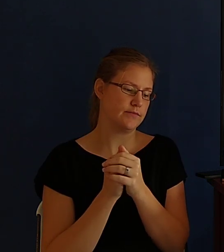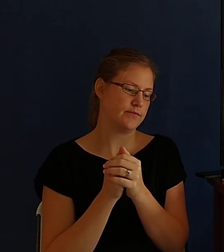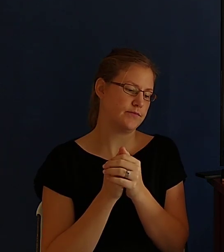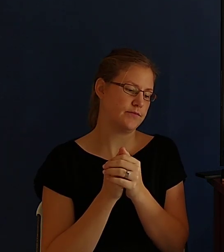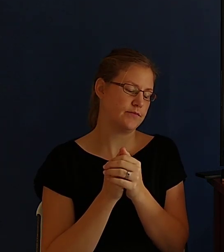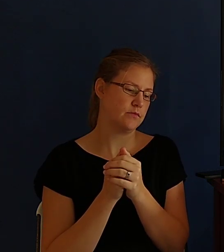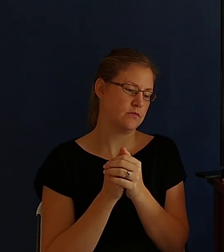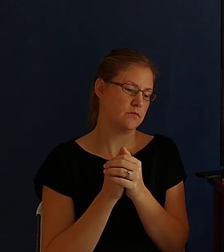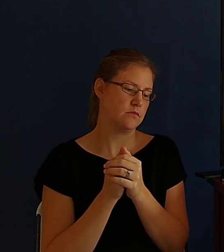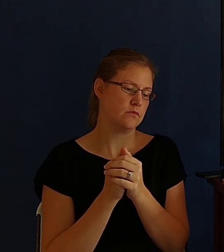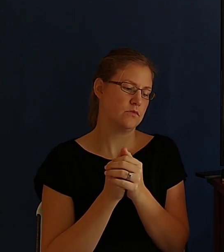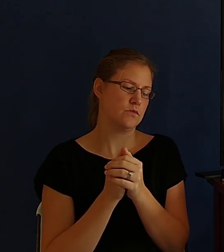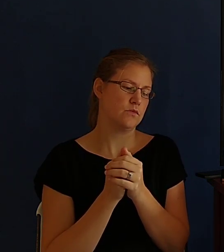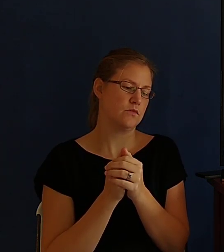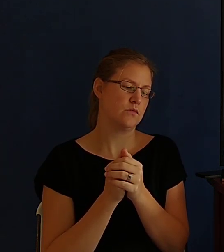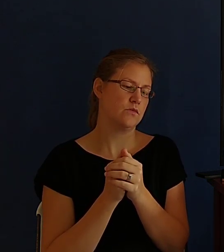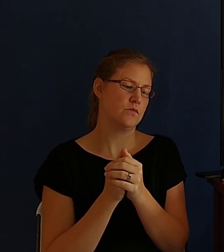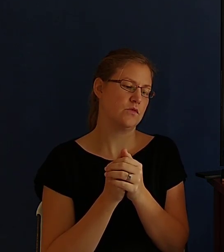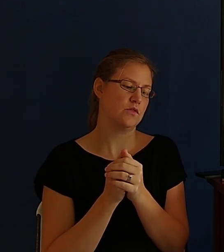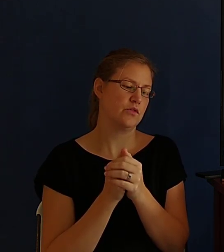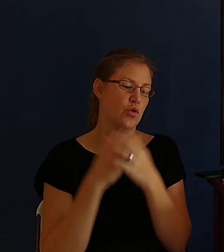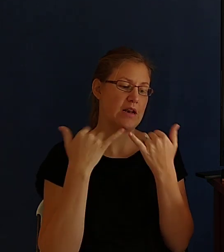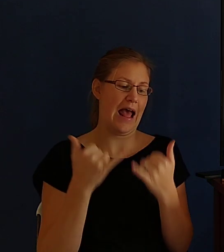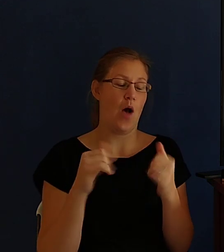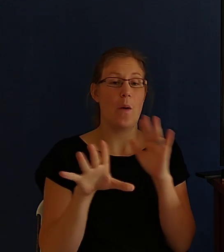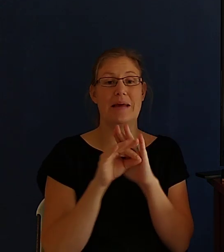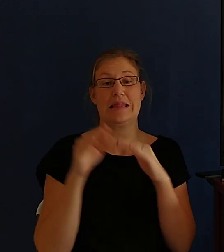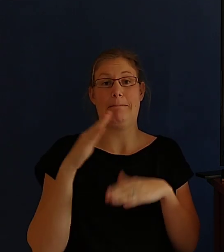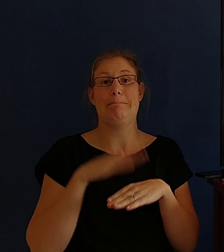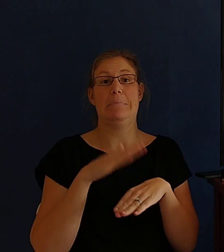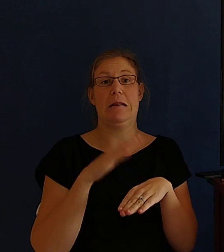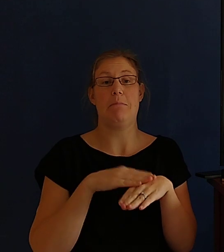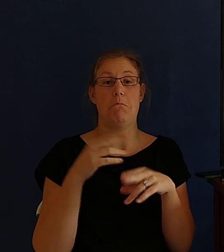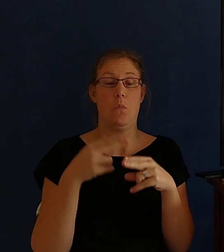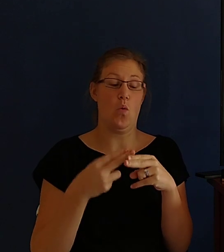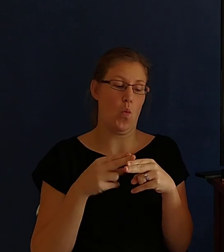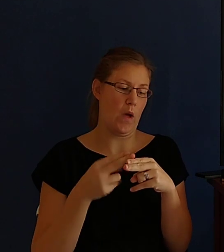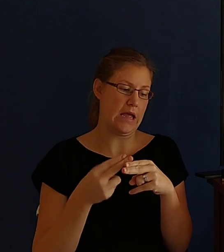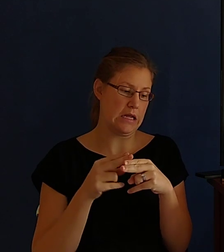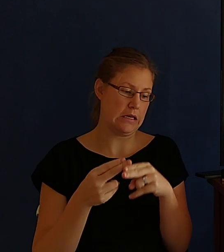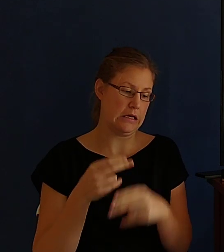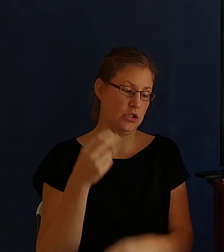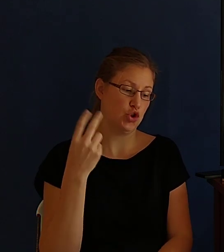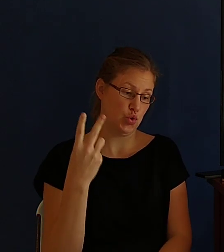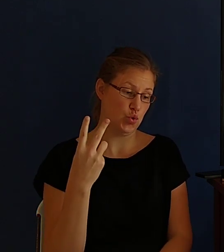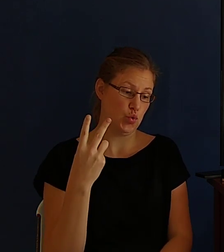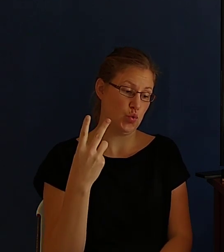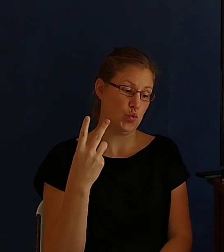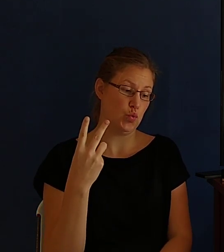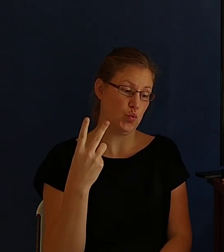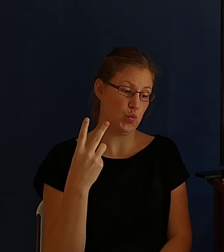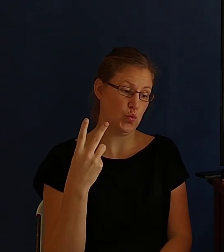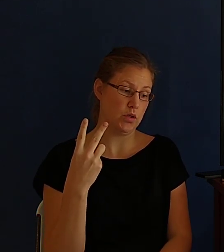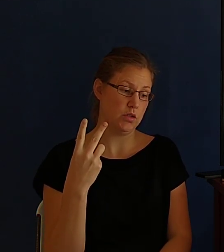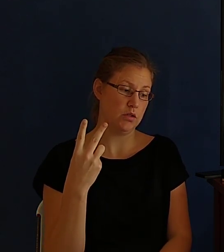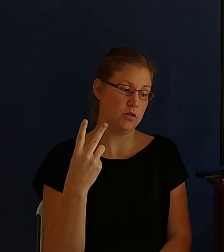let's test, or let's choose the minimum weight. The minimum weight is 2, which is 5 and 6. And let's remove this